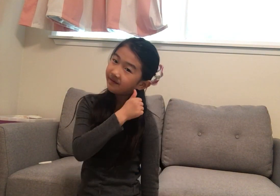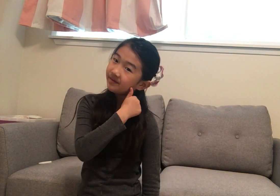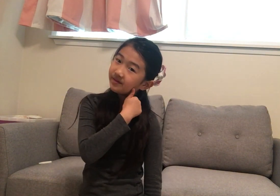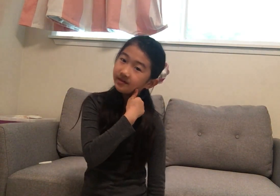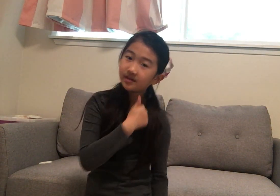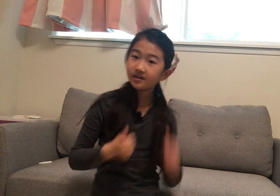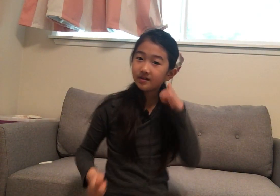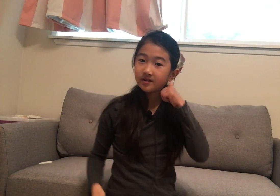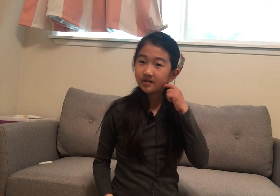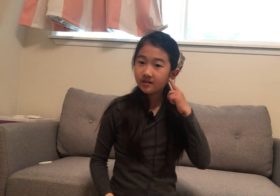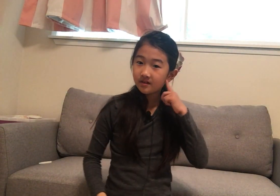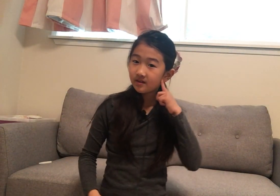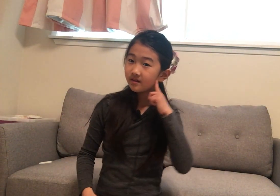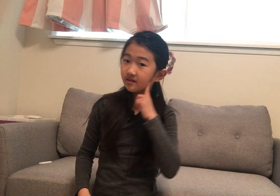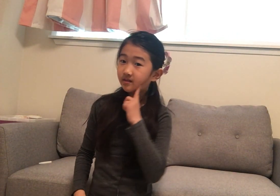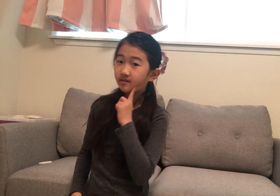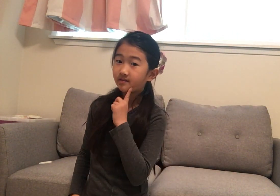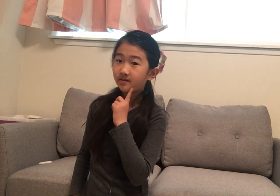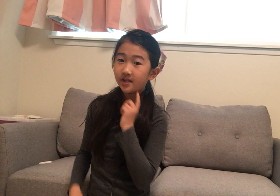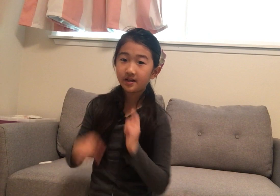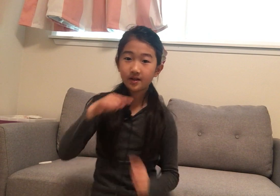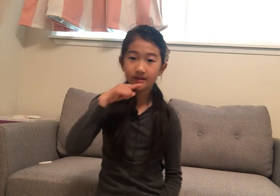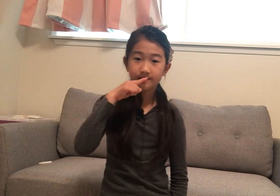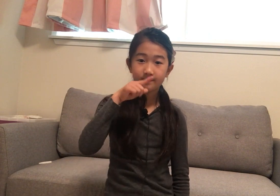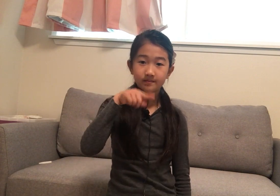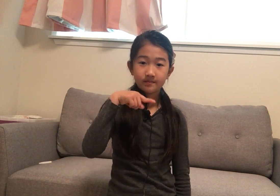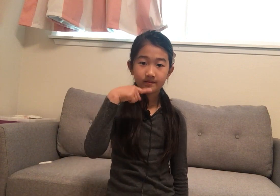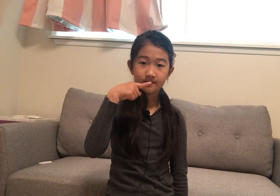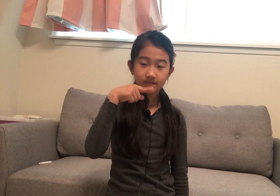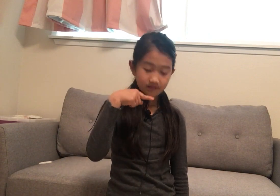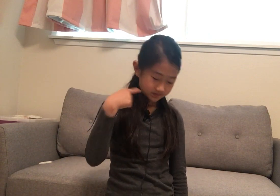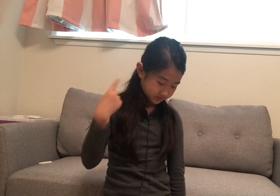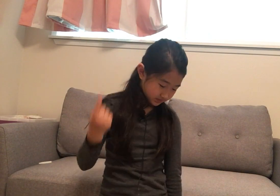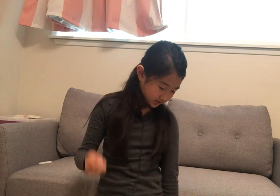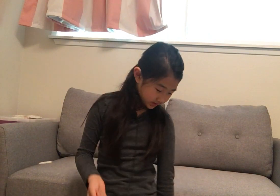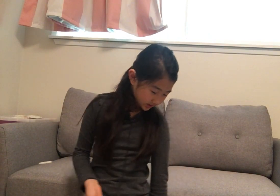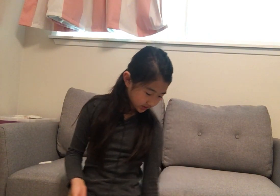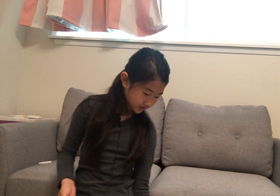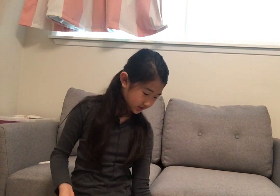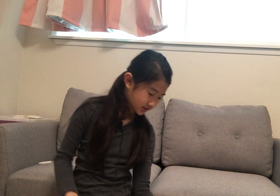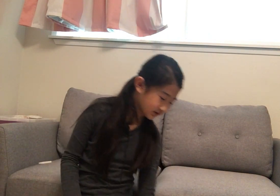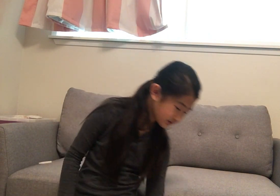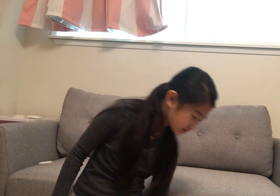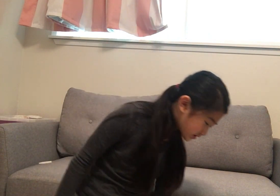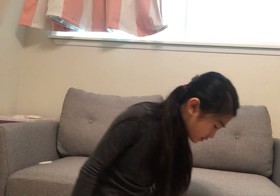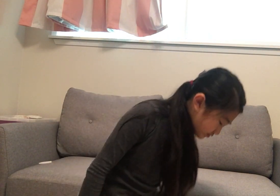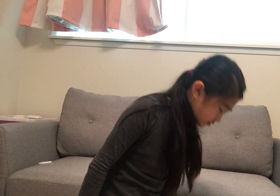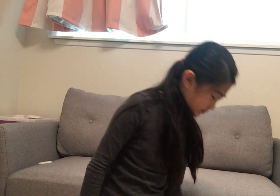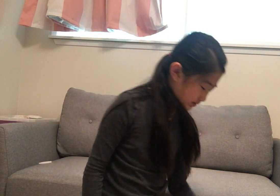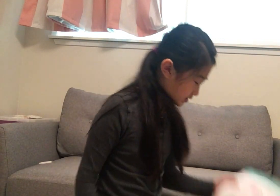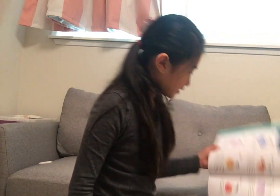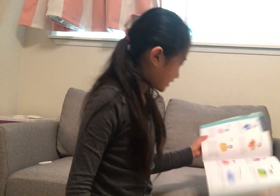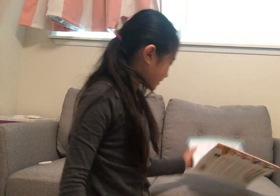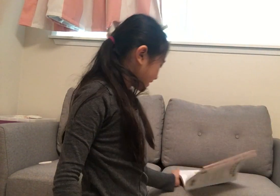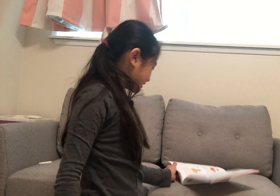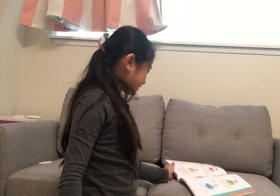hearing and the hearing person question it says